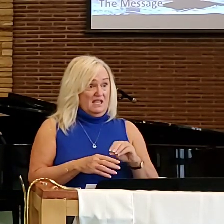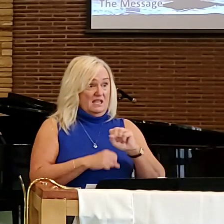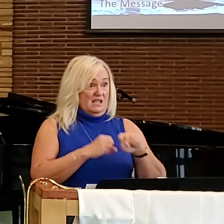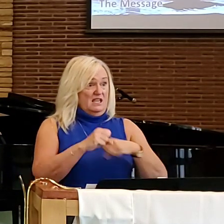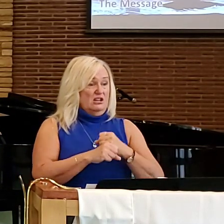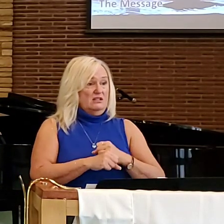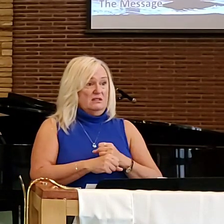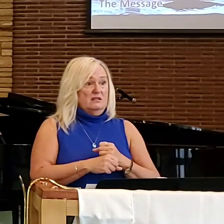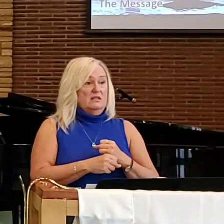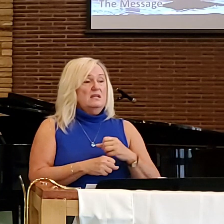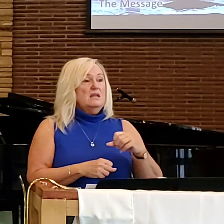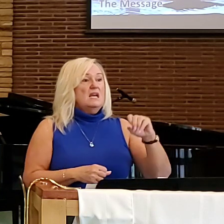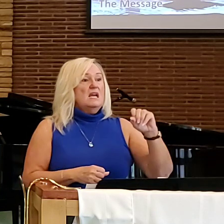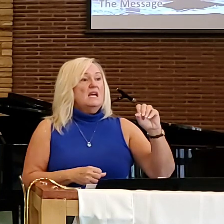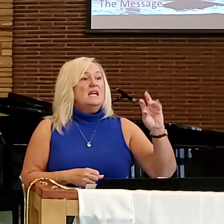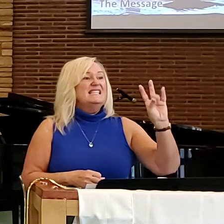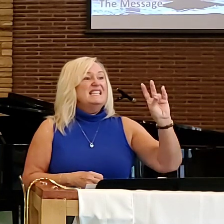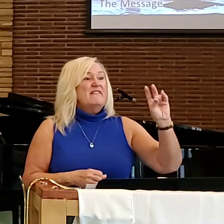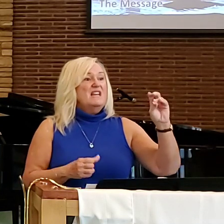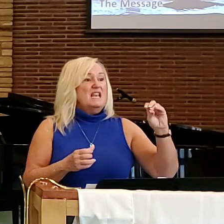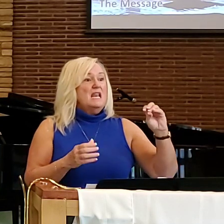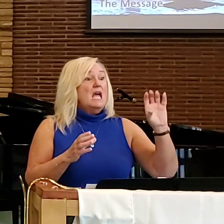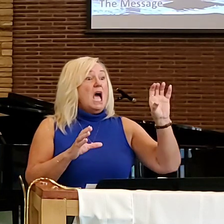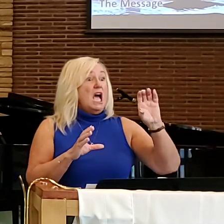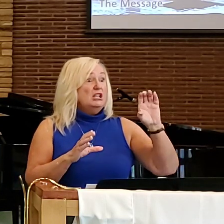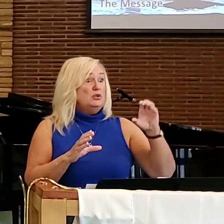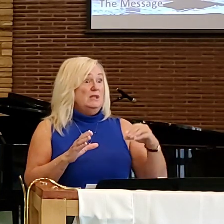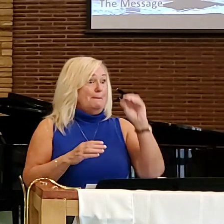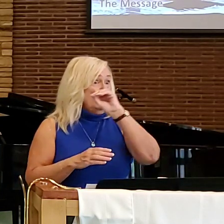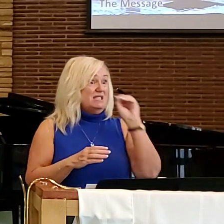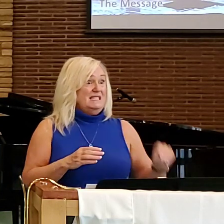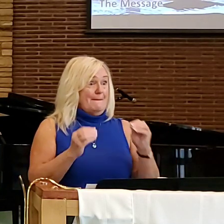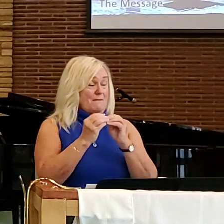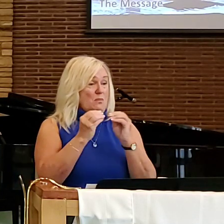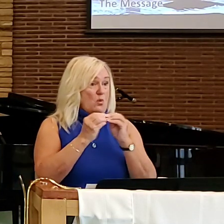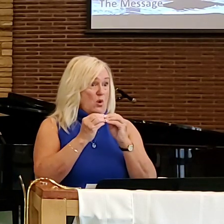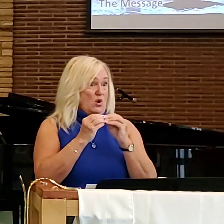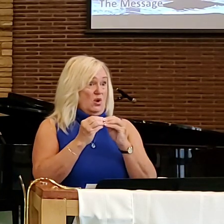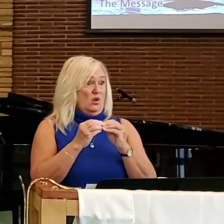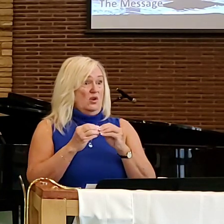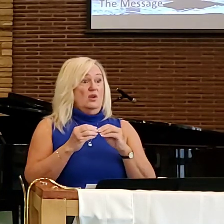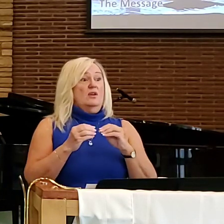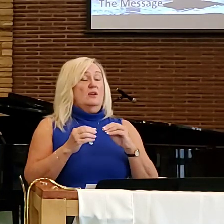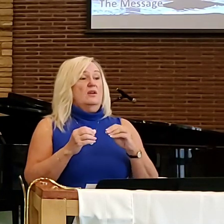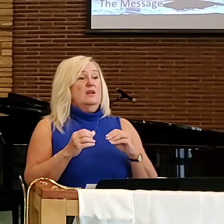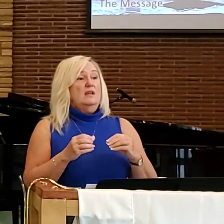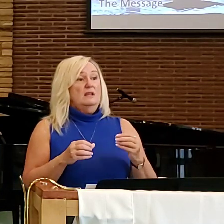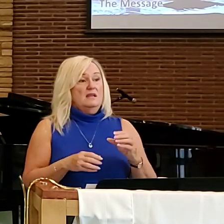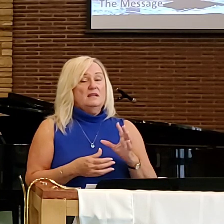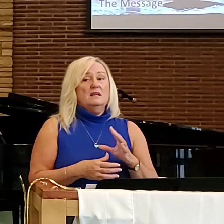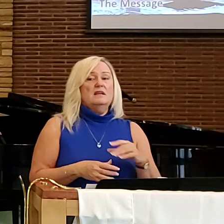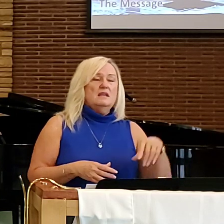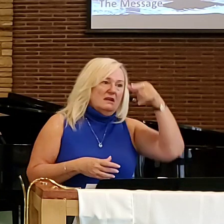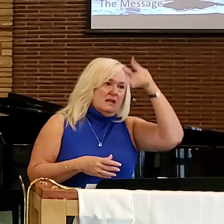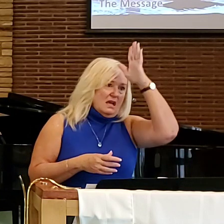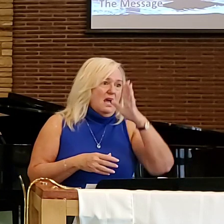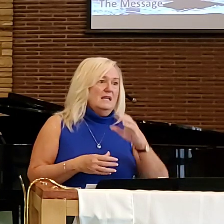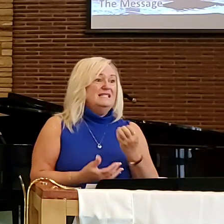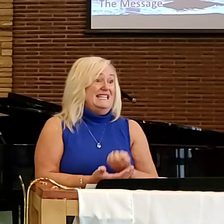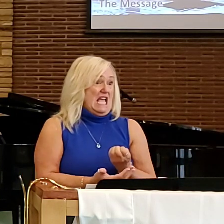are just worth 700% more than other people in some economies. In God's economy,